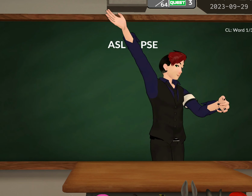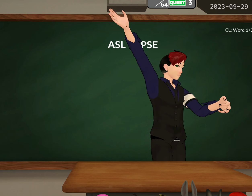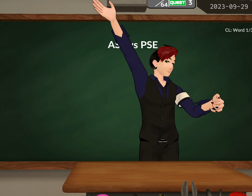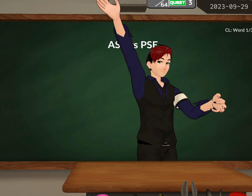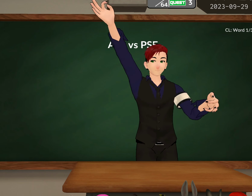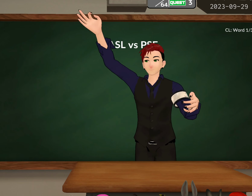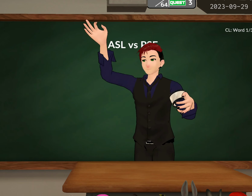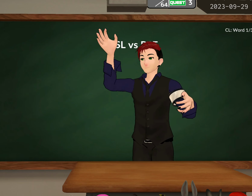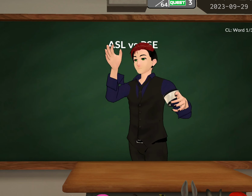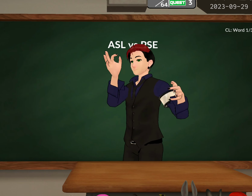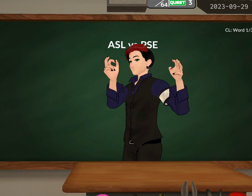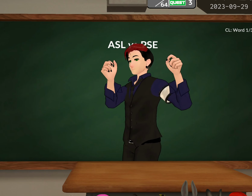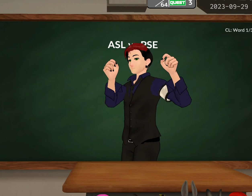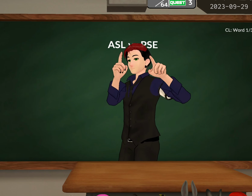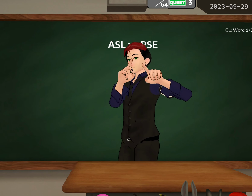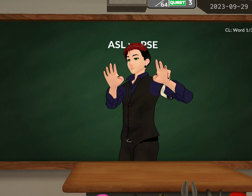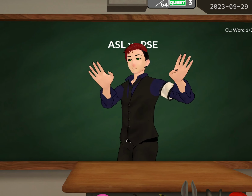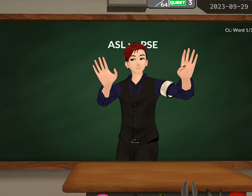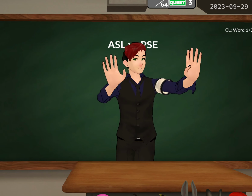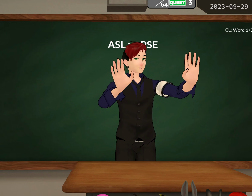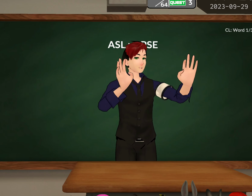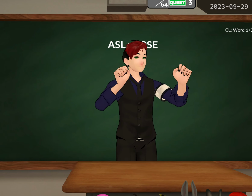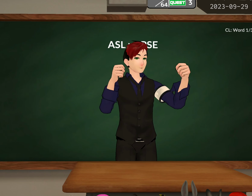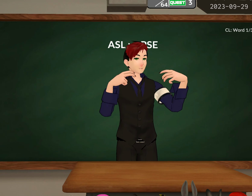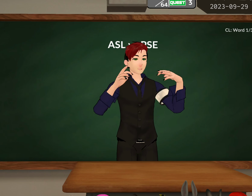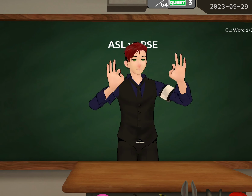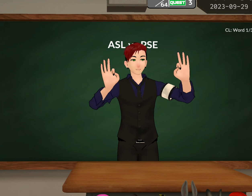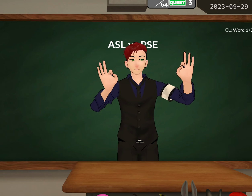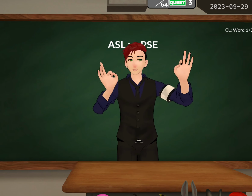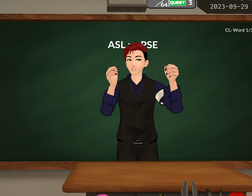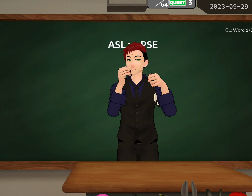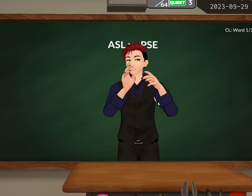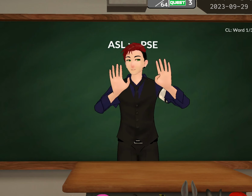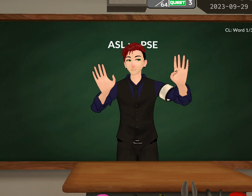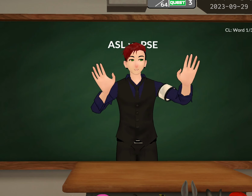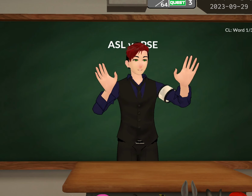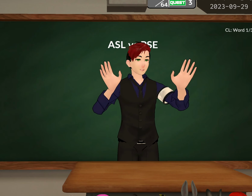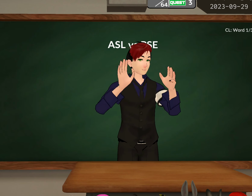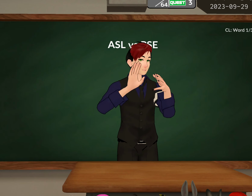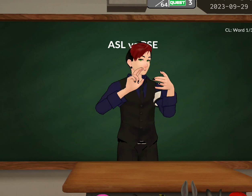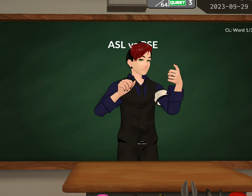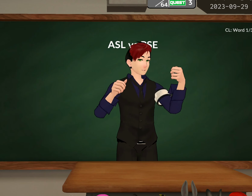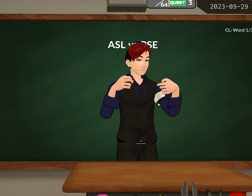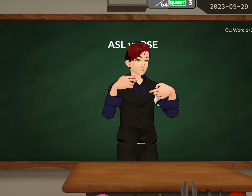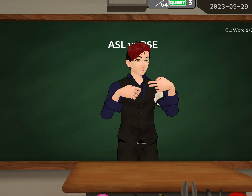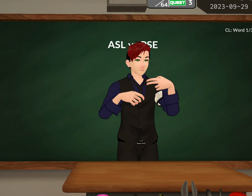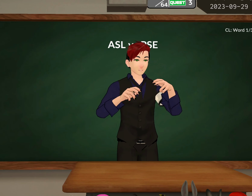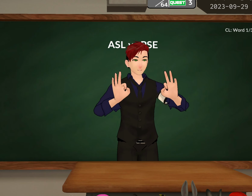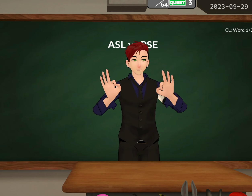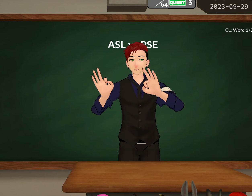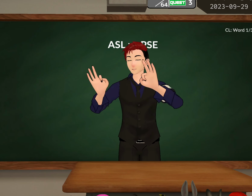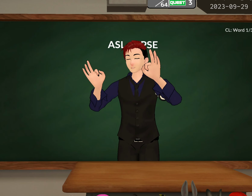PSE. Also, real quick, everybody can see me fine. Just making sure like nobody's having any problems. We're good. We're